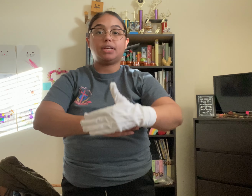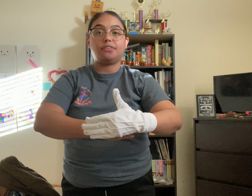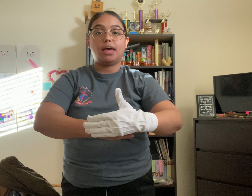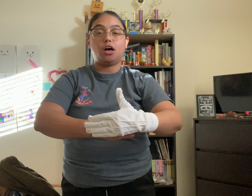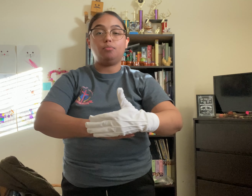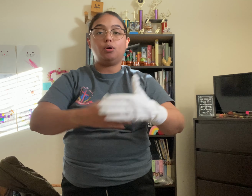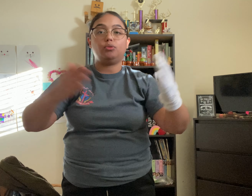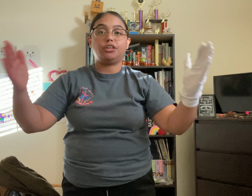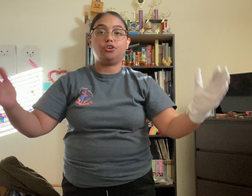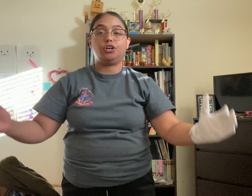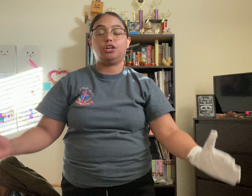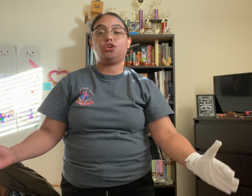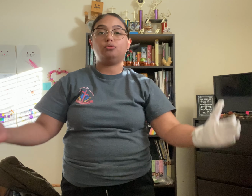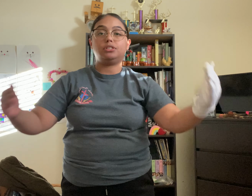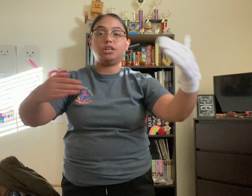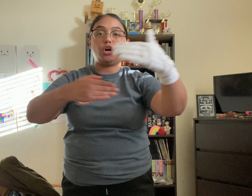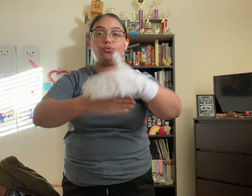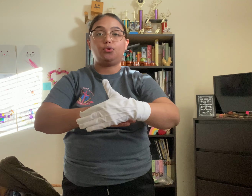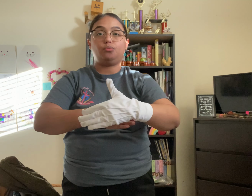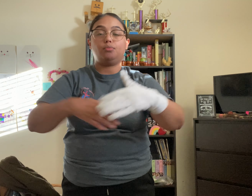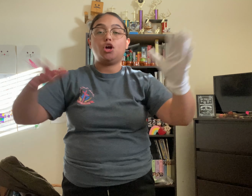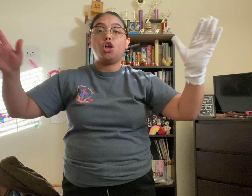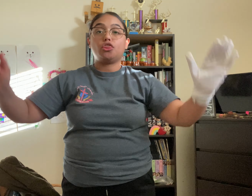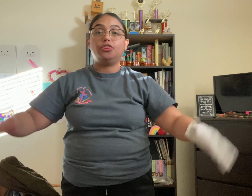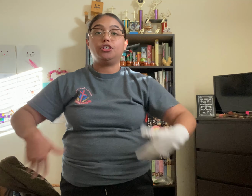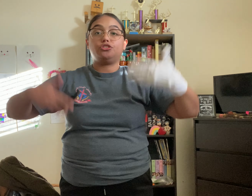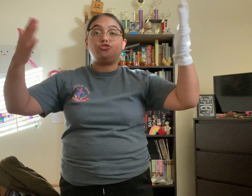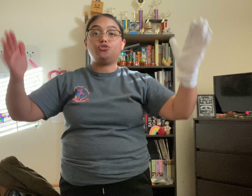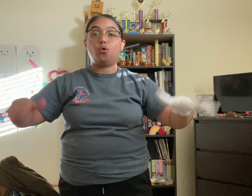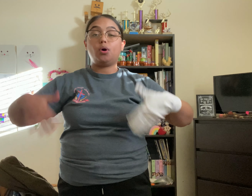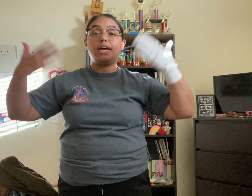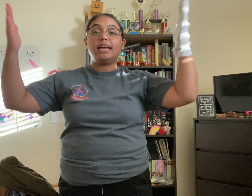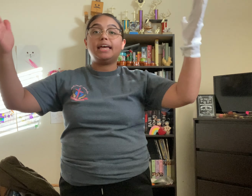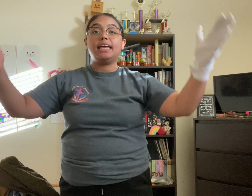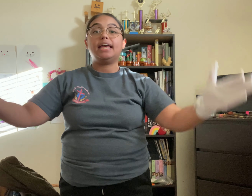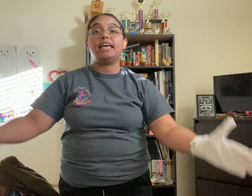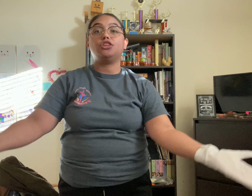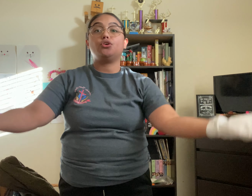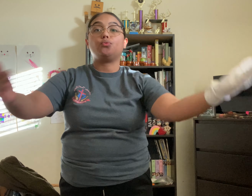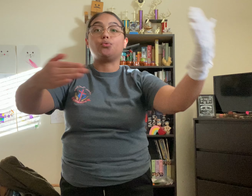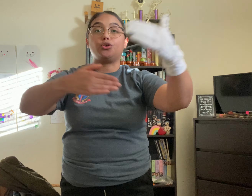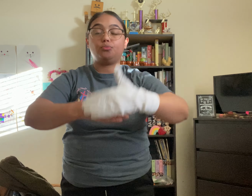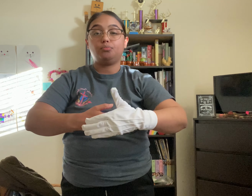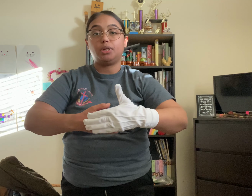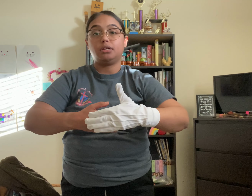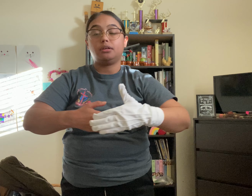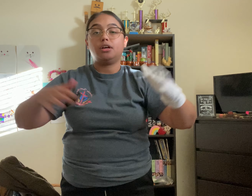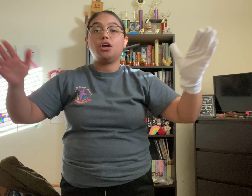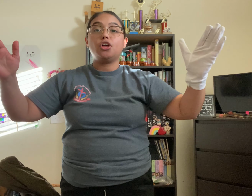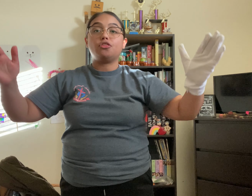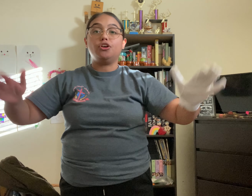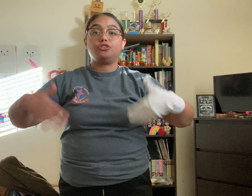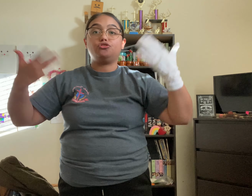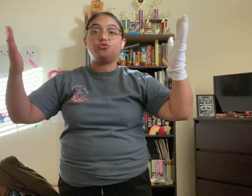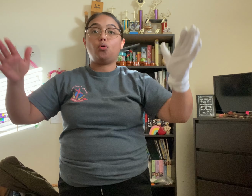the elbow like you're enclosing a room. There's joy in the room. There's